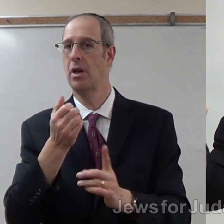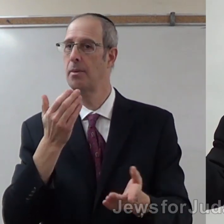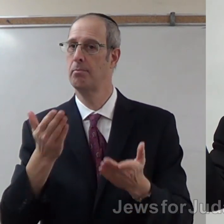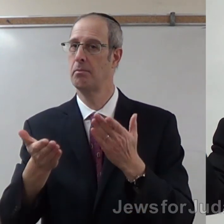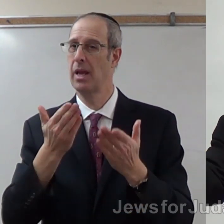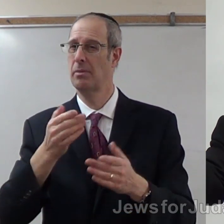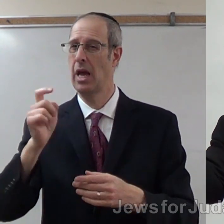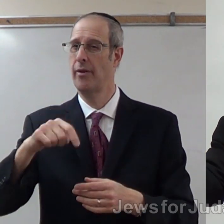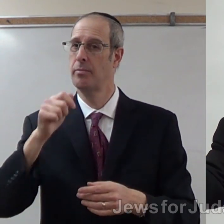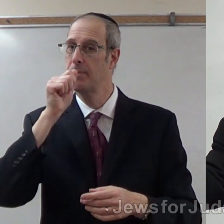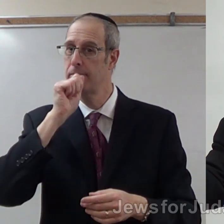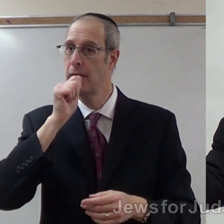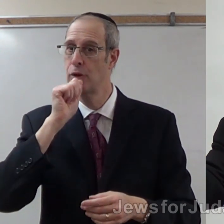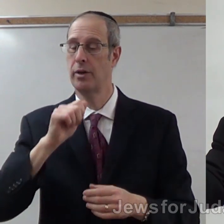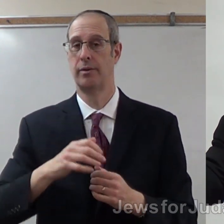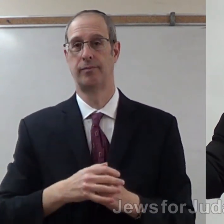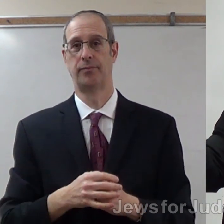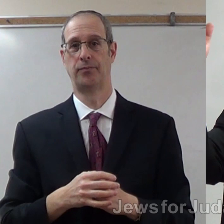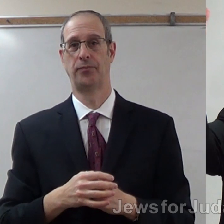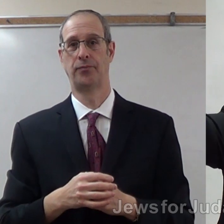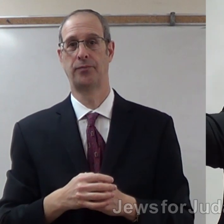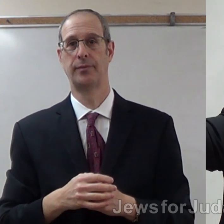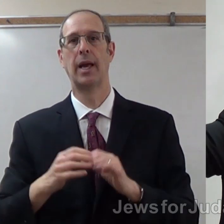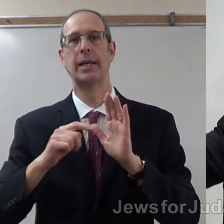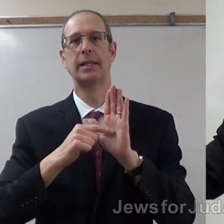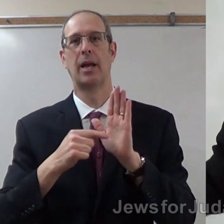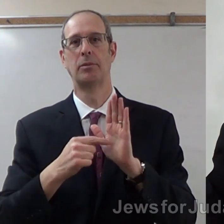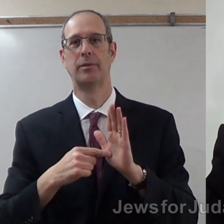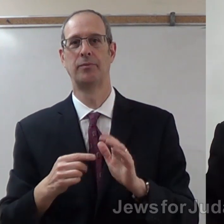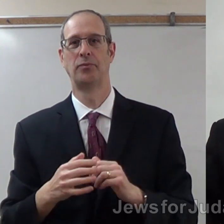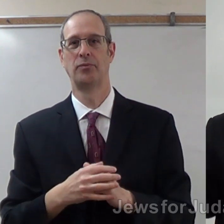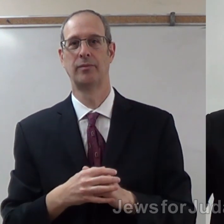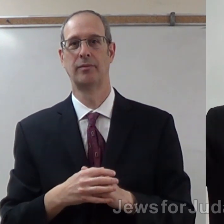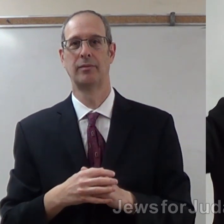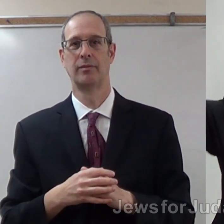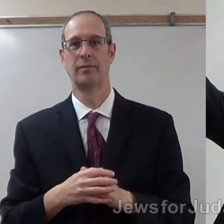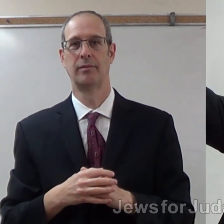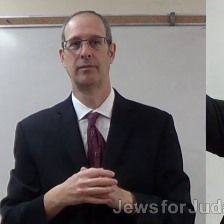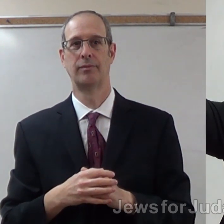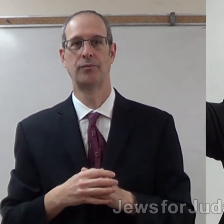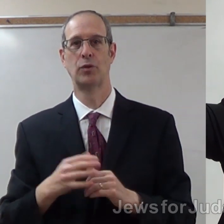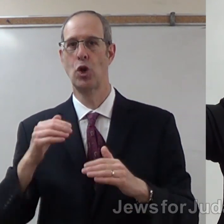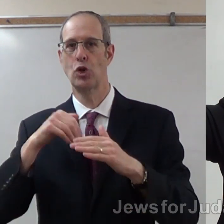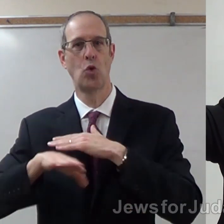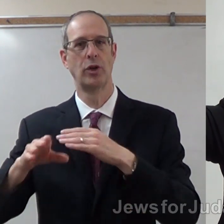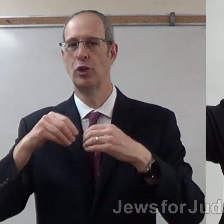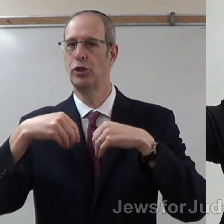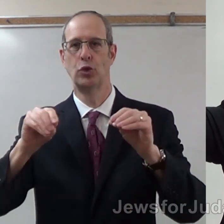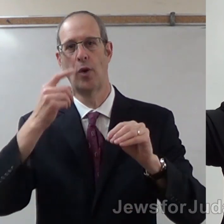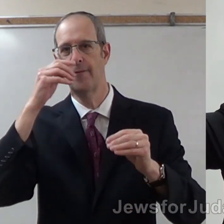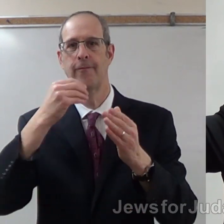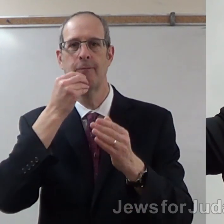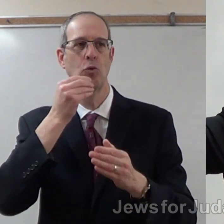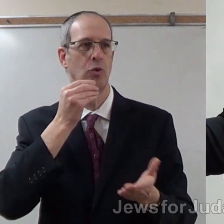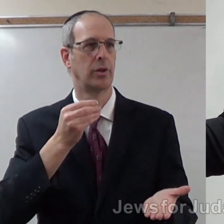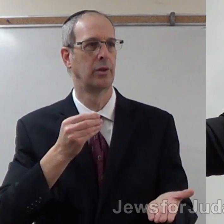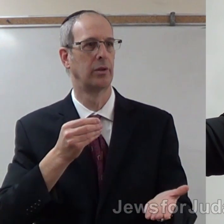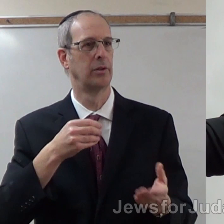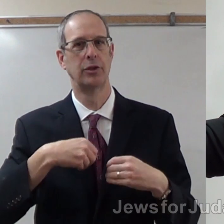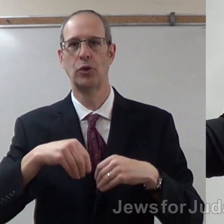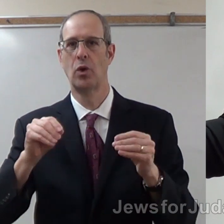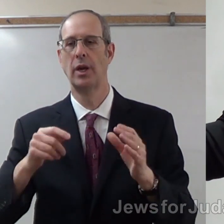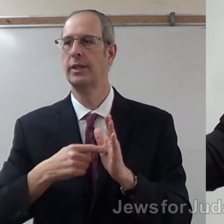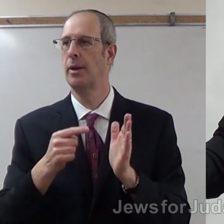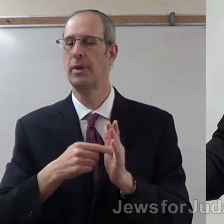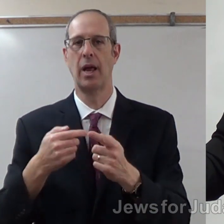to have to be patient. For example, you go to the supermarket. You know, sometimes